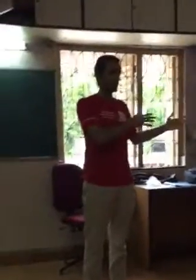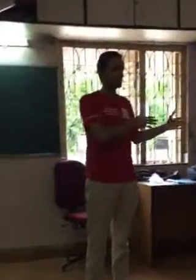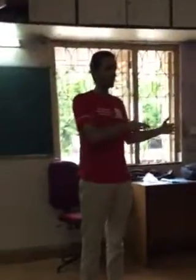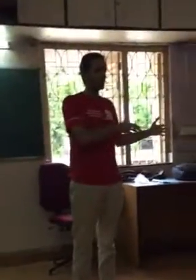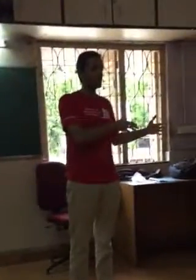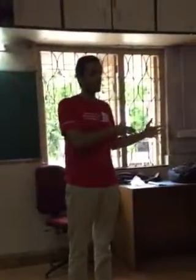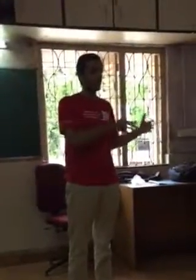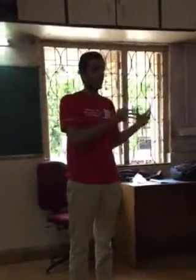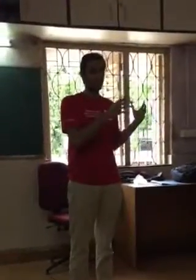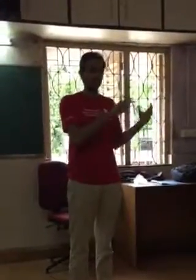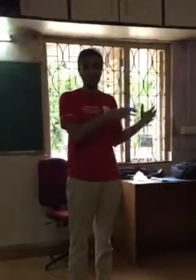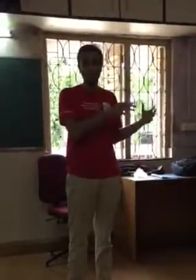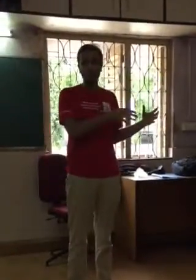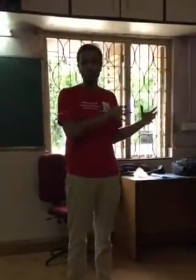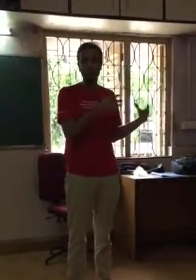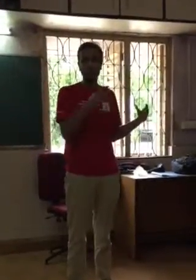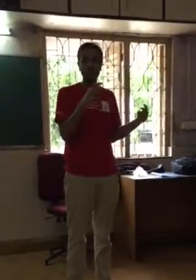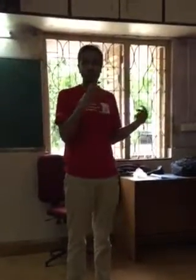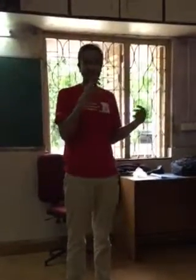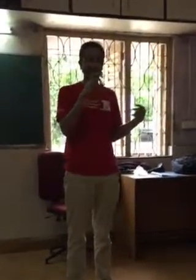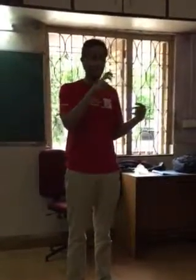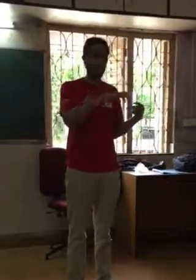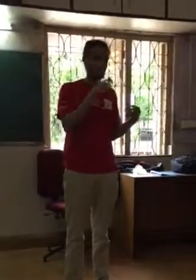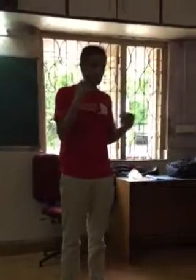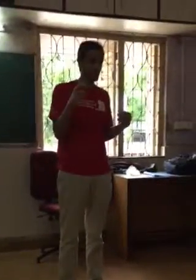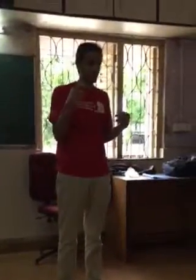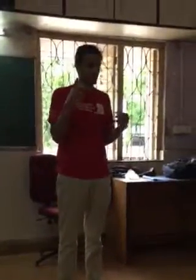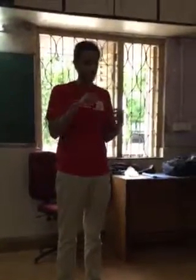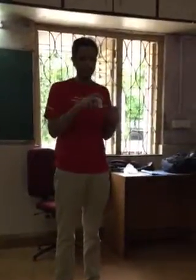2 weeks ago the U.S. Withdrew from the